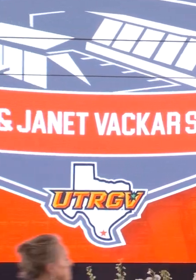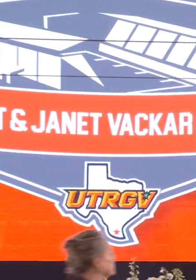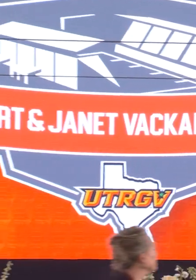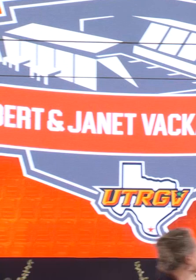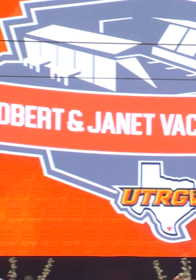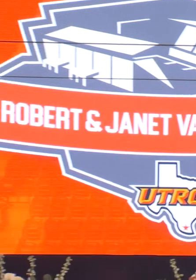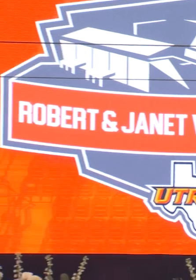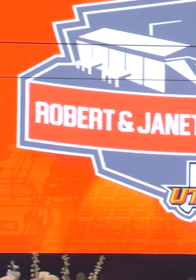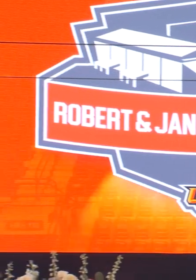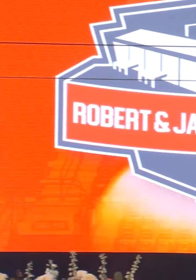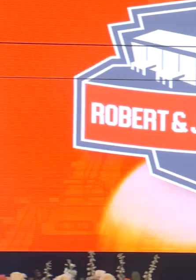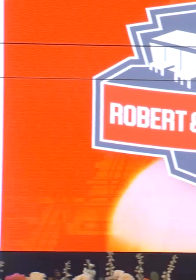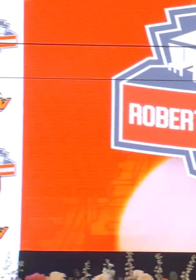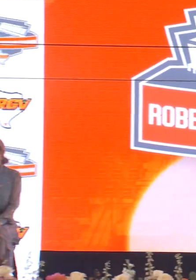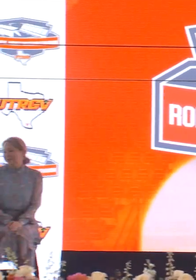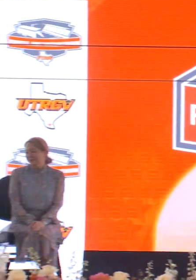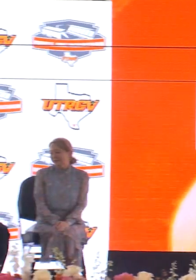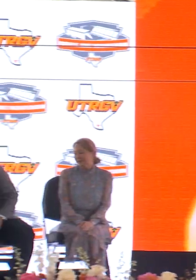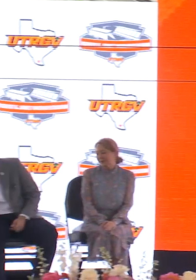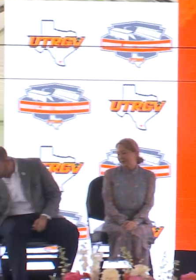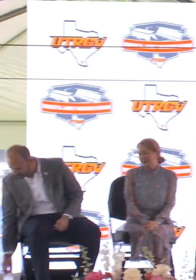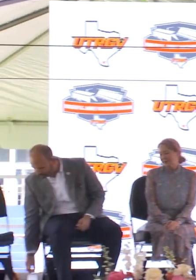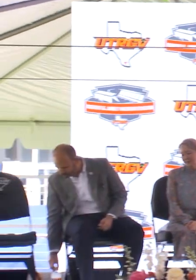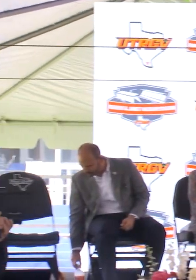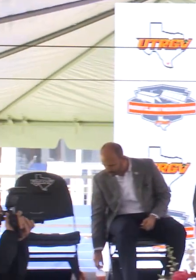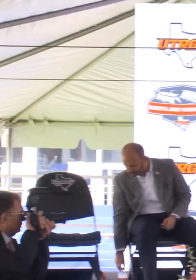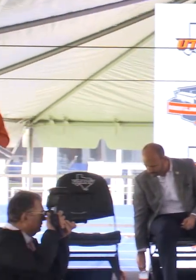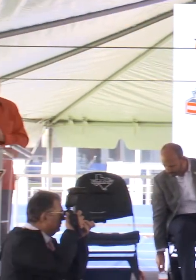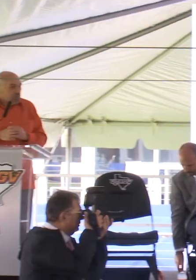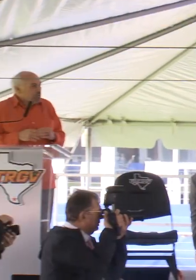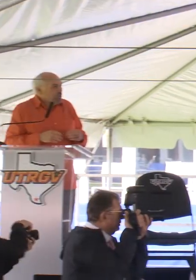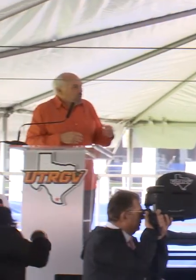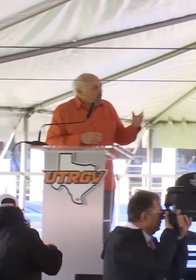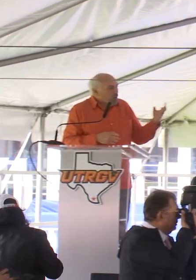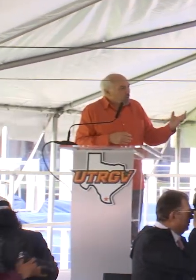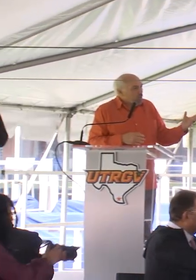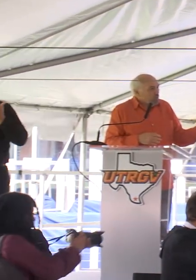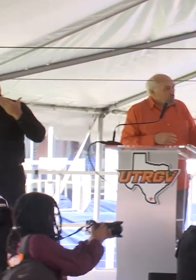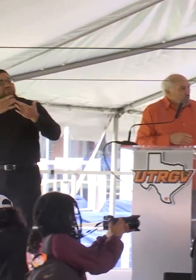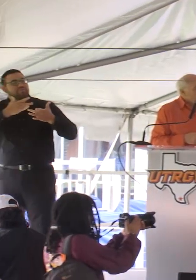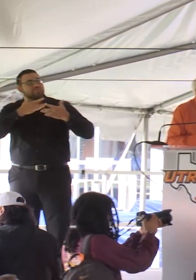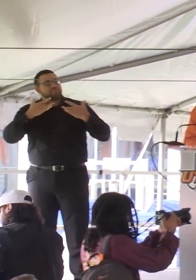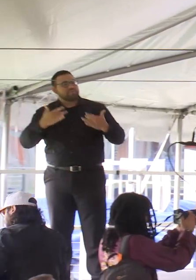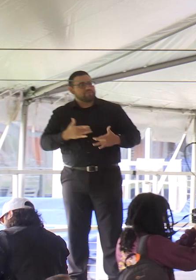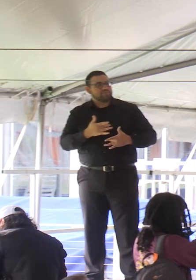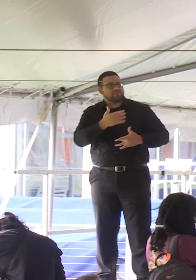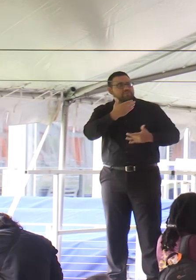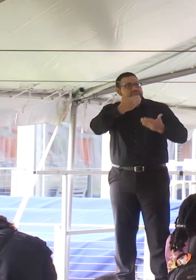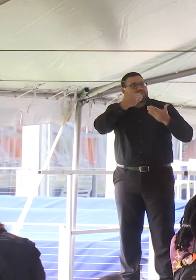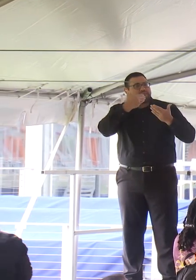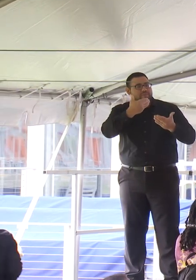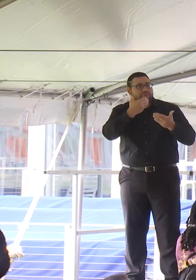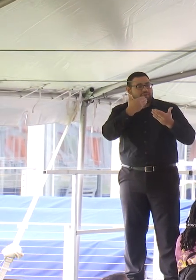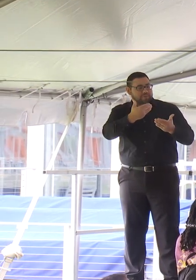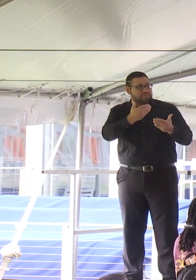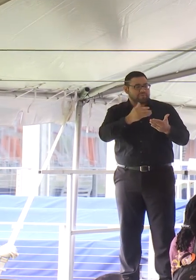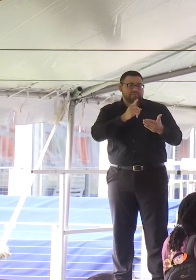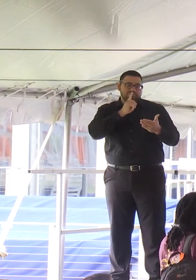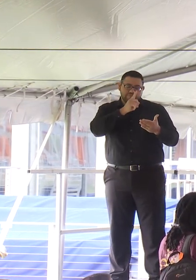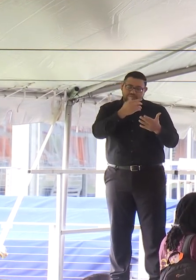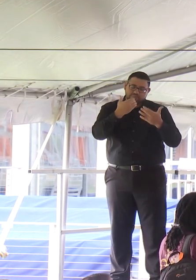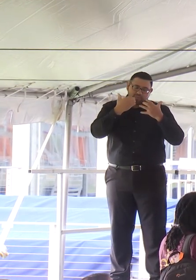You know, on behalf of the entire UTRGV community, we want to extend our heartfelt gratitude, our